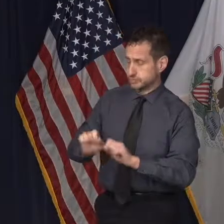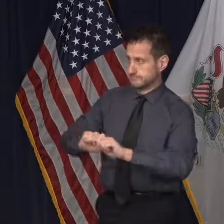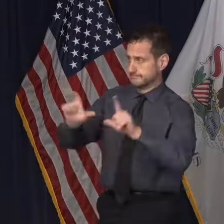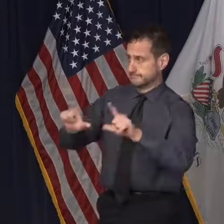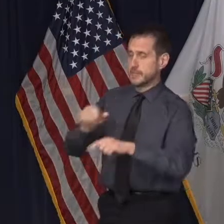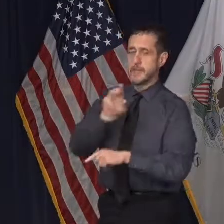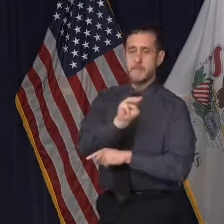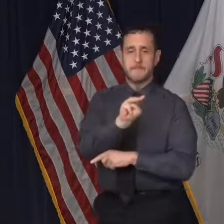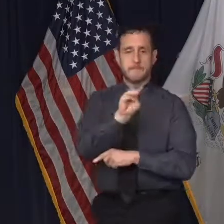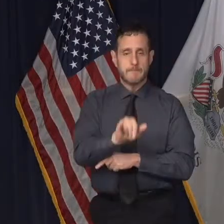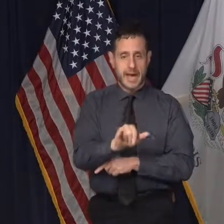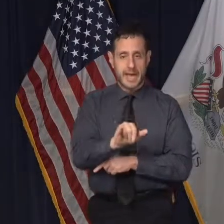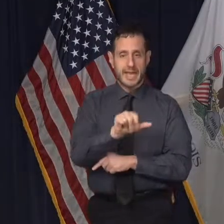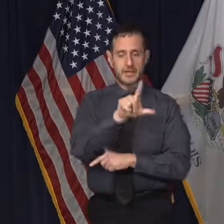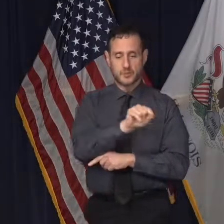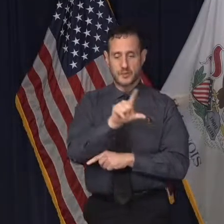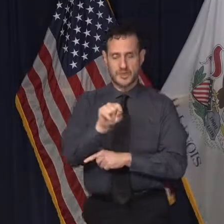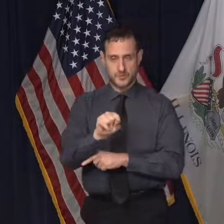my2020census.gov.